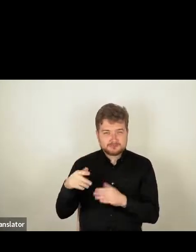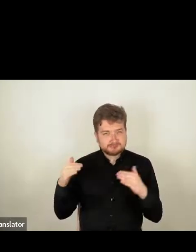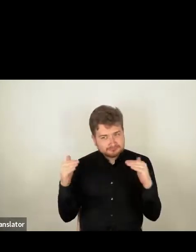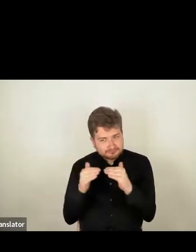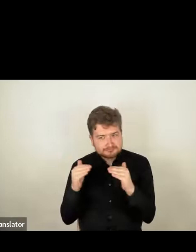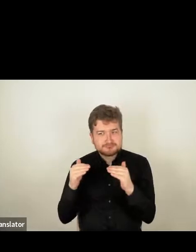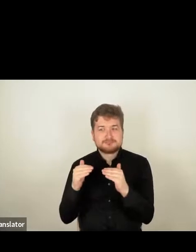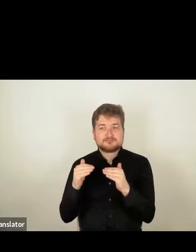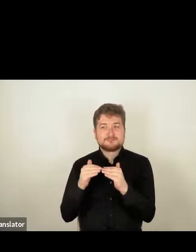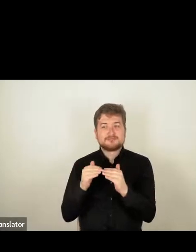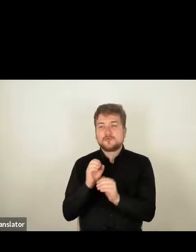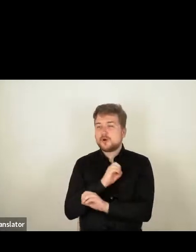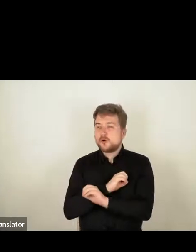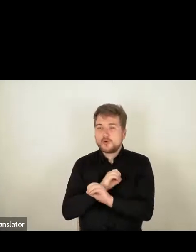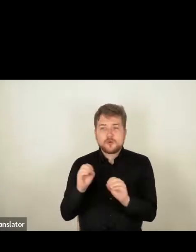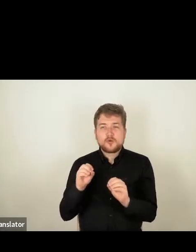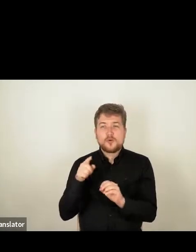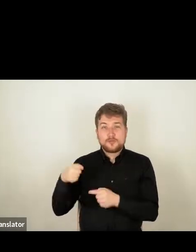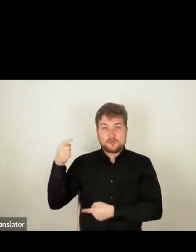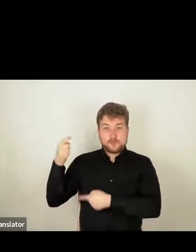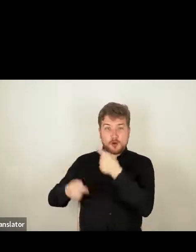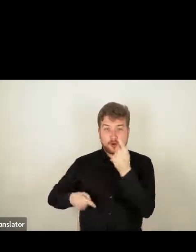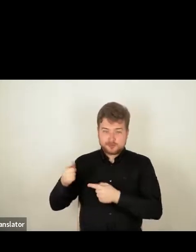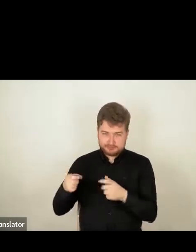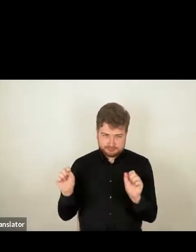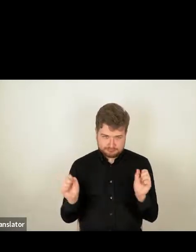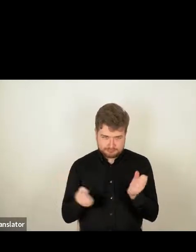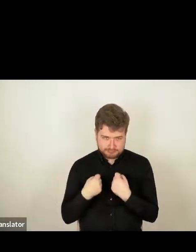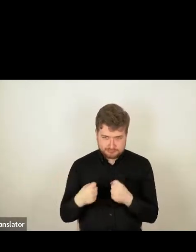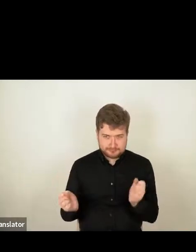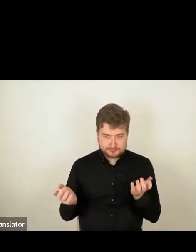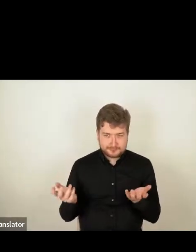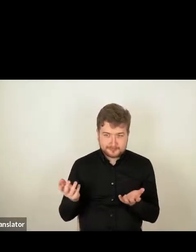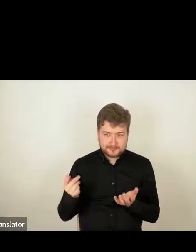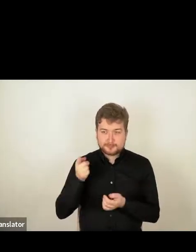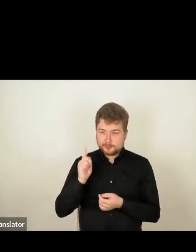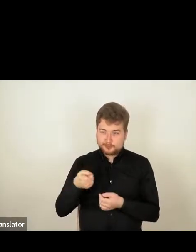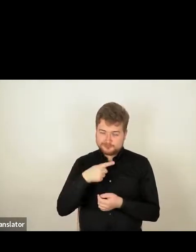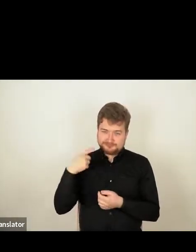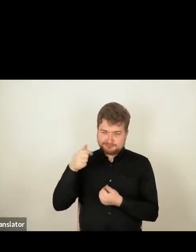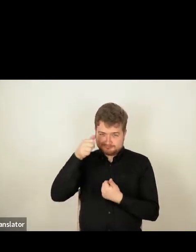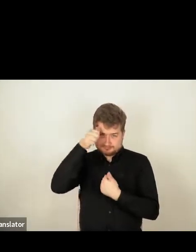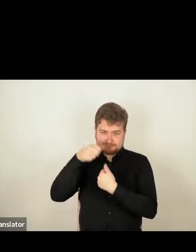fail. And so it is always essential to remember